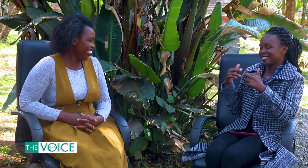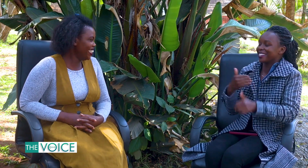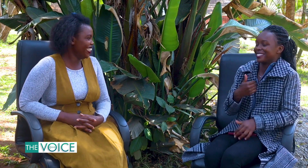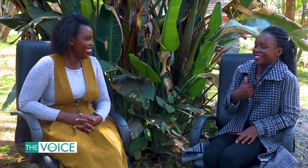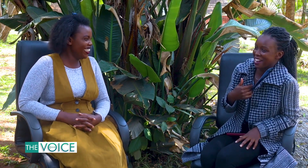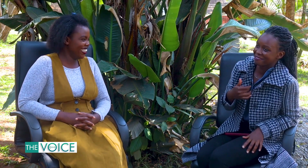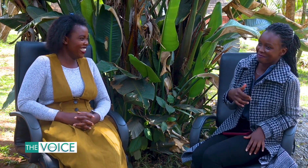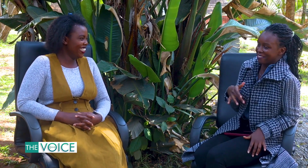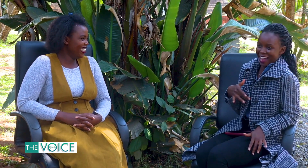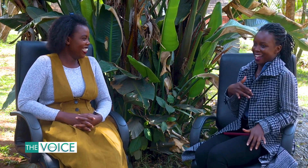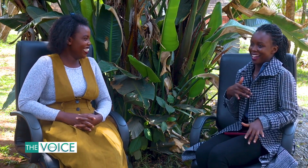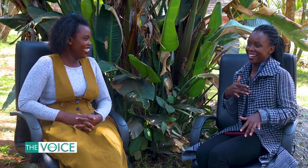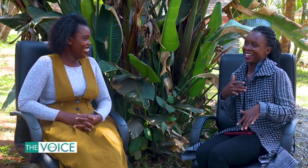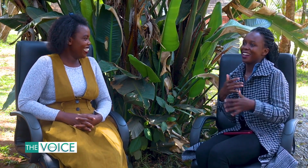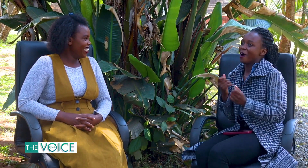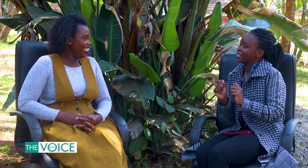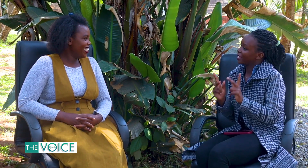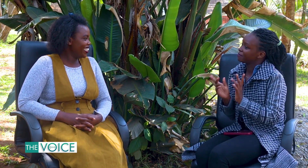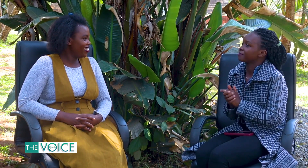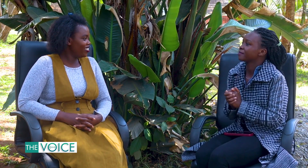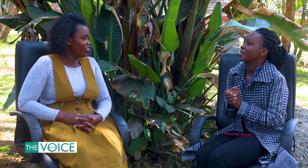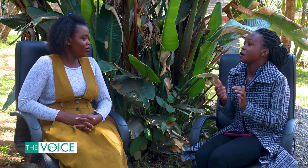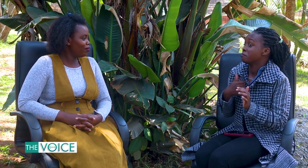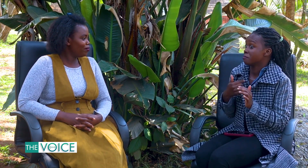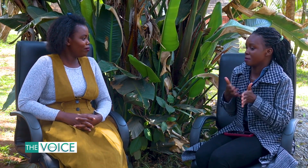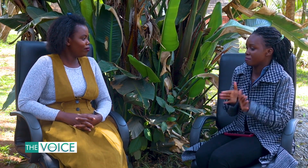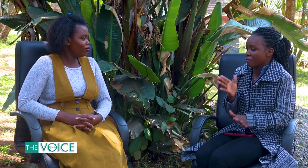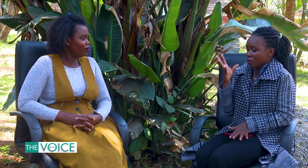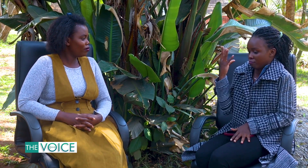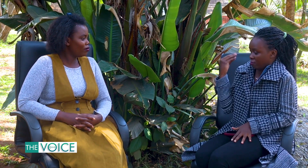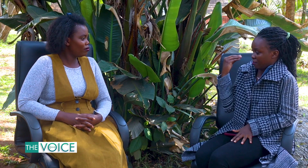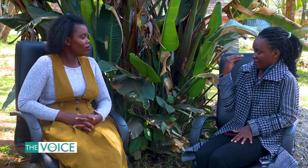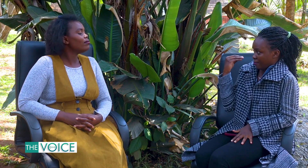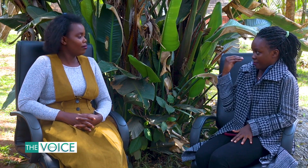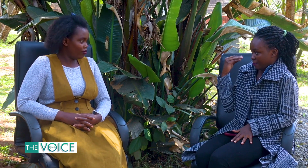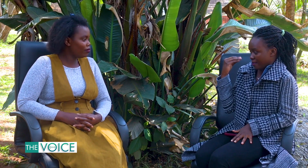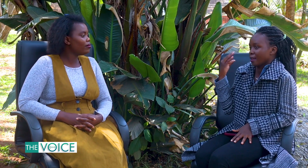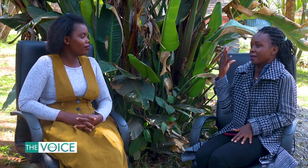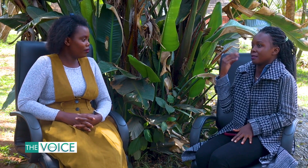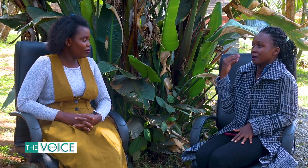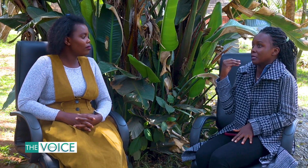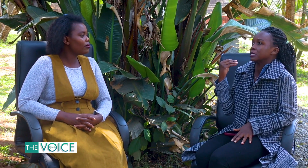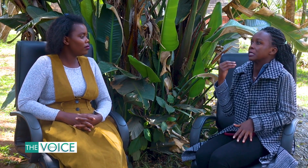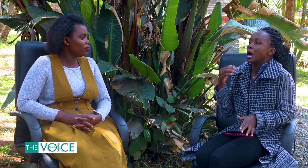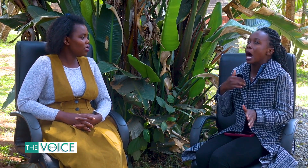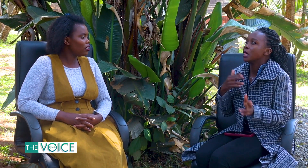Wow, that is quite a story. So let me start. Okay, so I was born